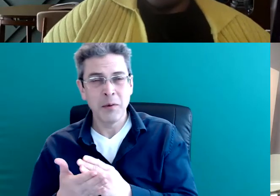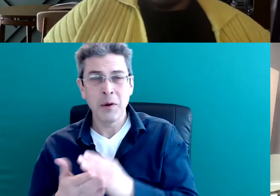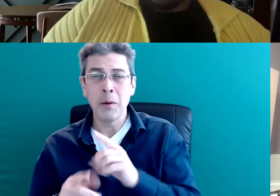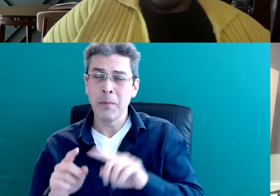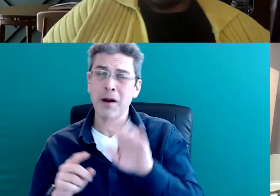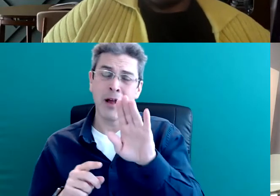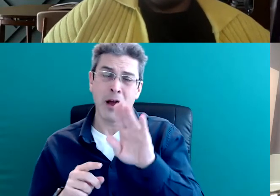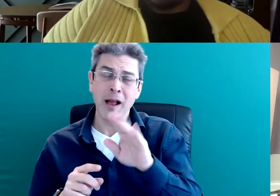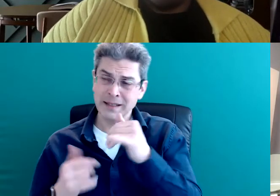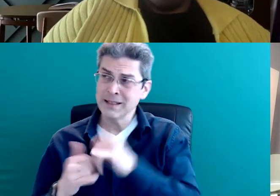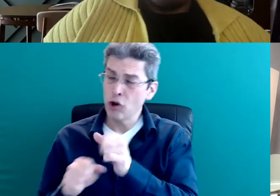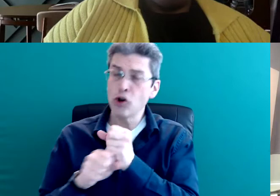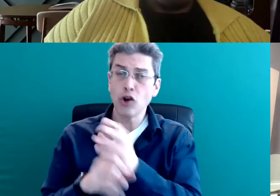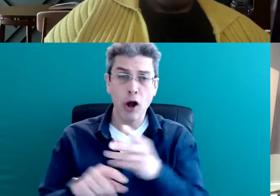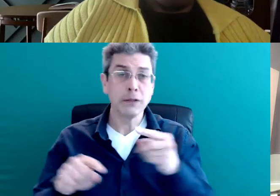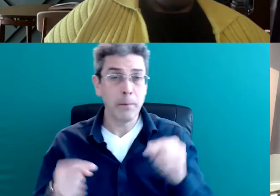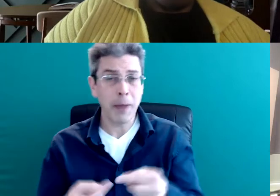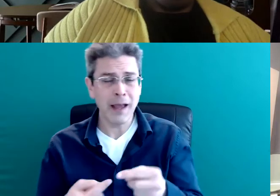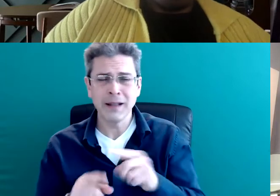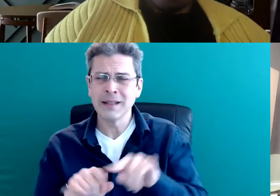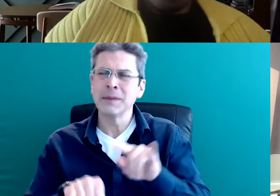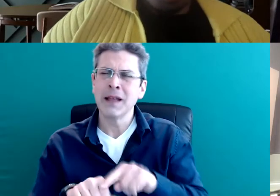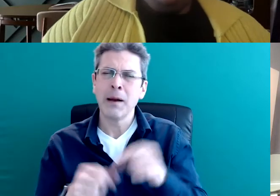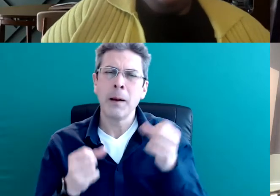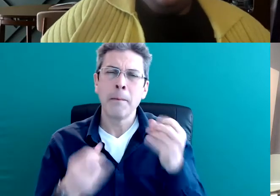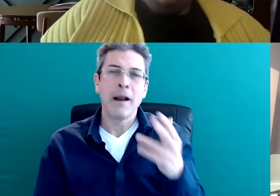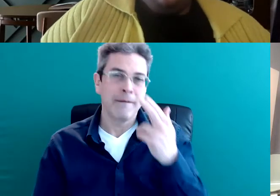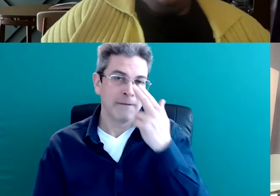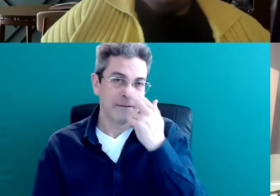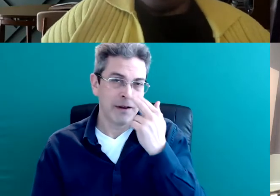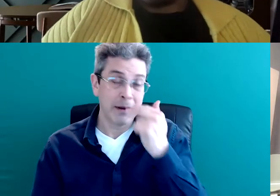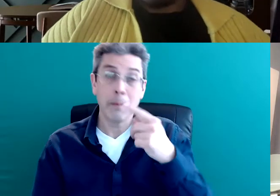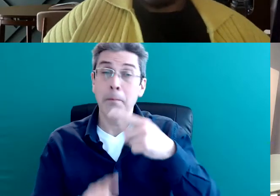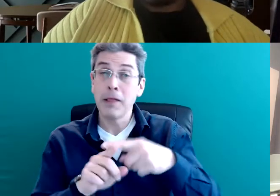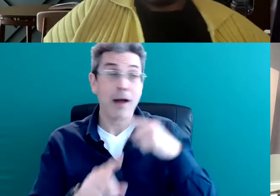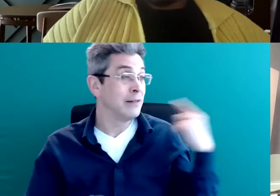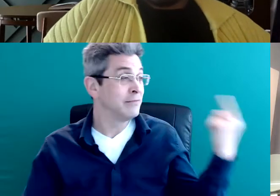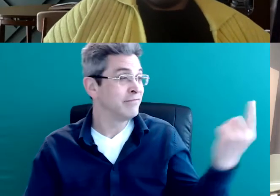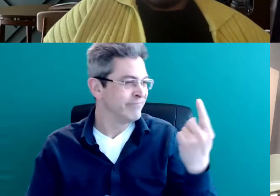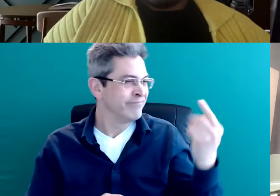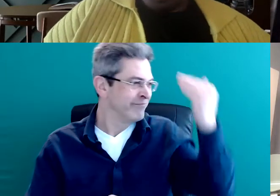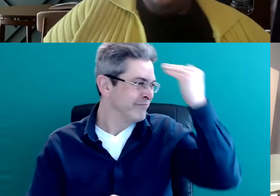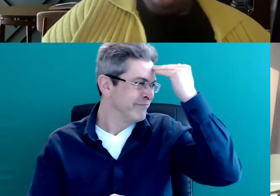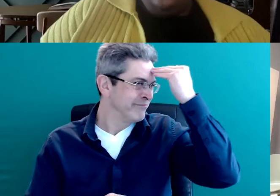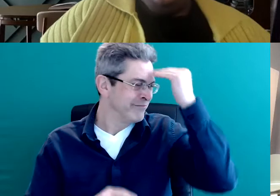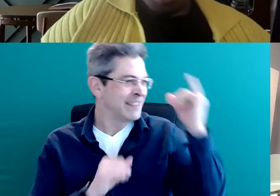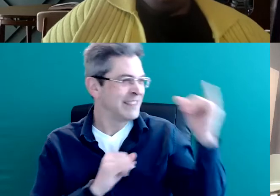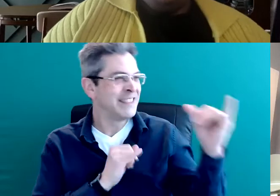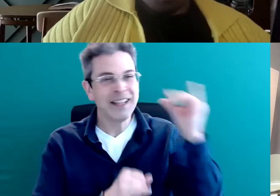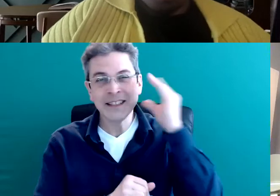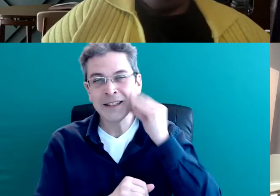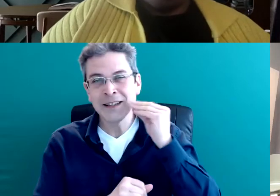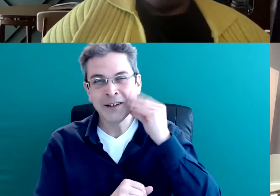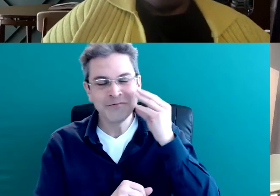humorous. And it feels like you get to commiserate with other disabled people about the stories that they're telling. And I think that's